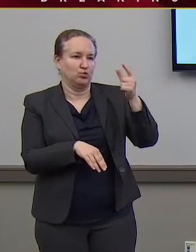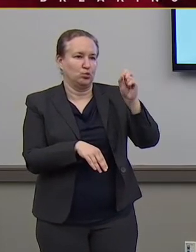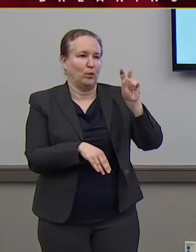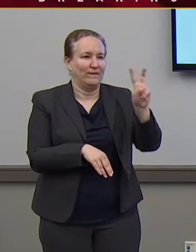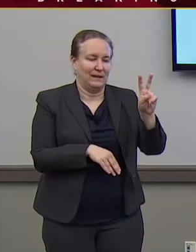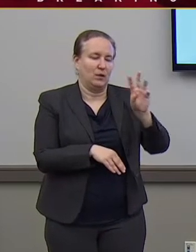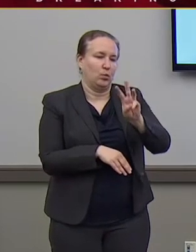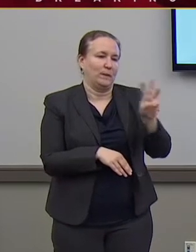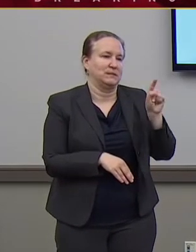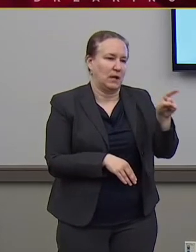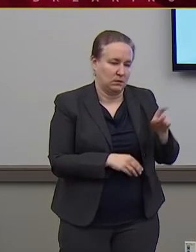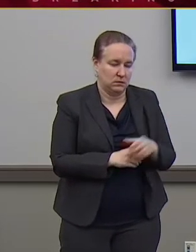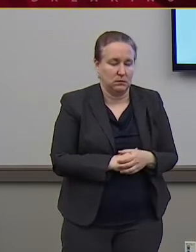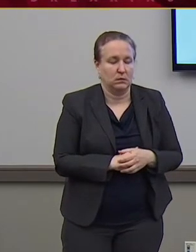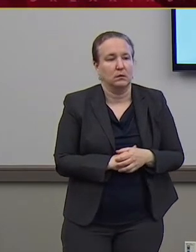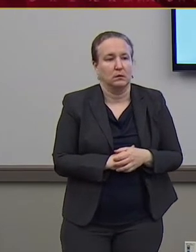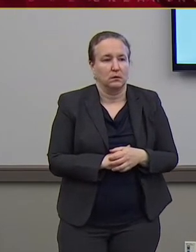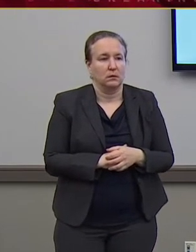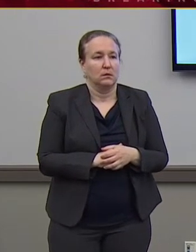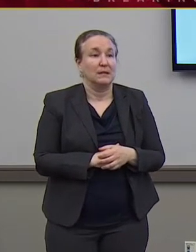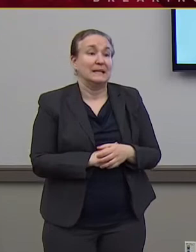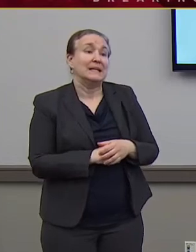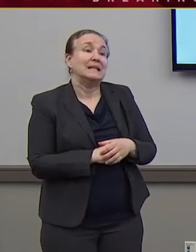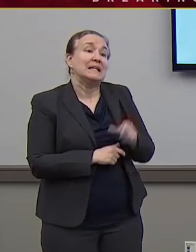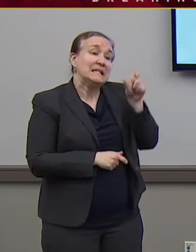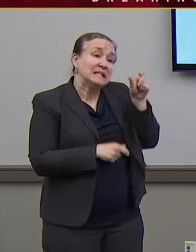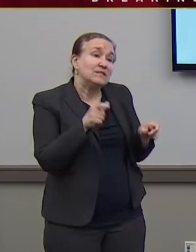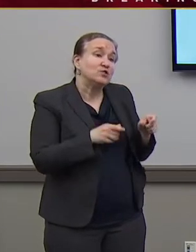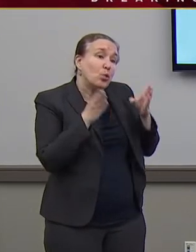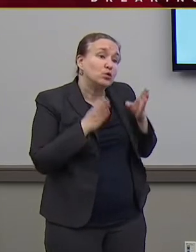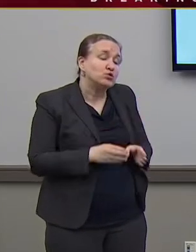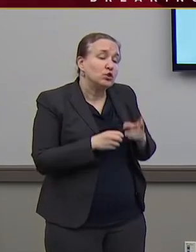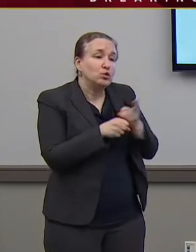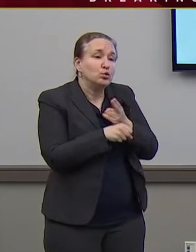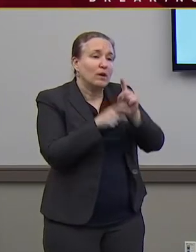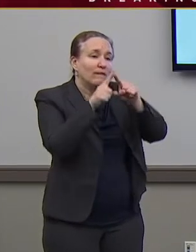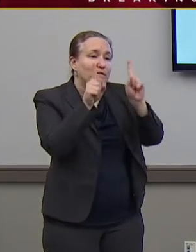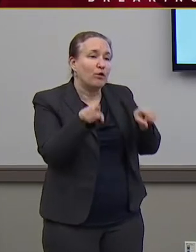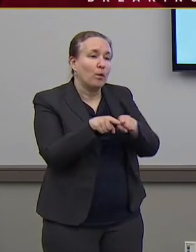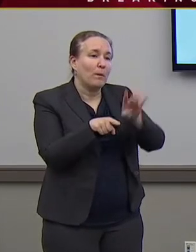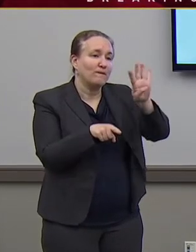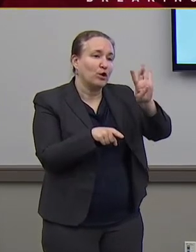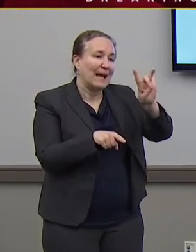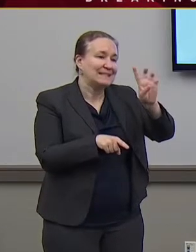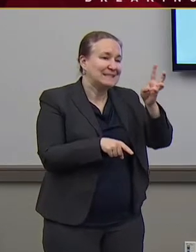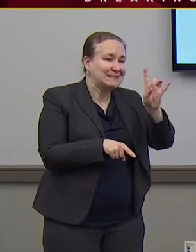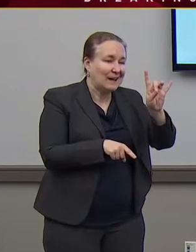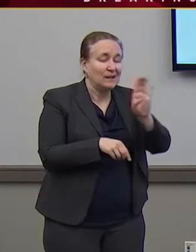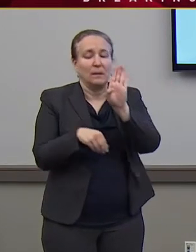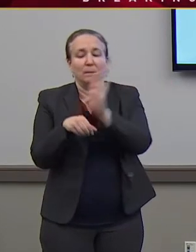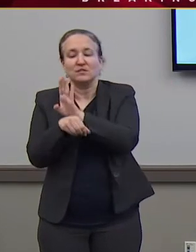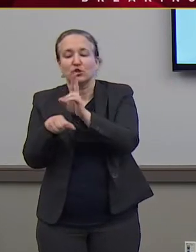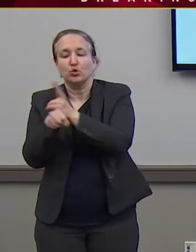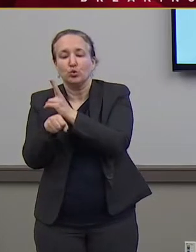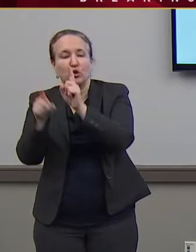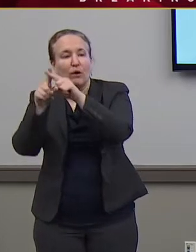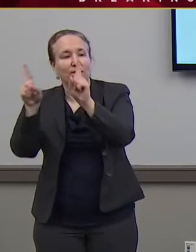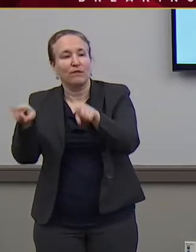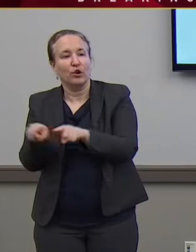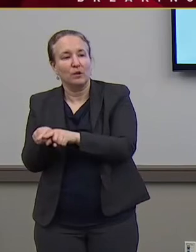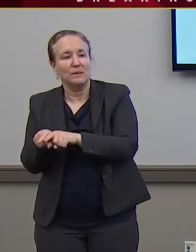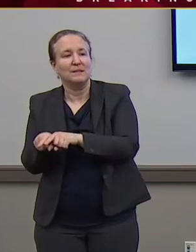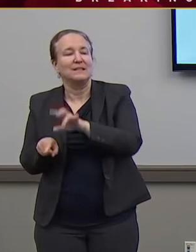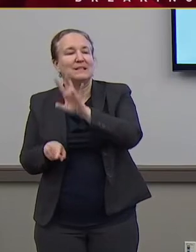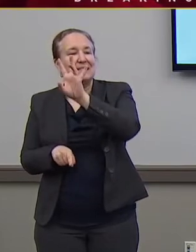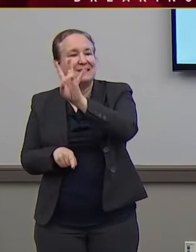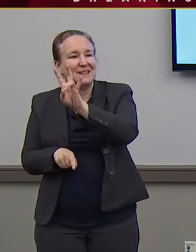website. Individuals would use Form 4868 and businesses would use Form 7004